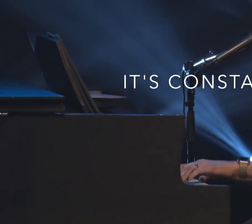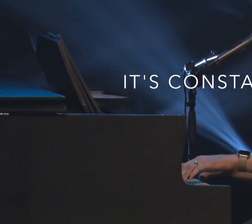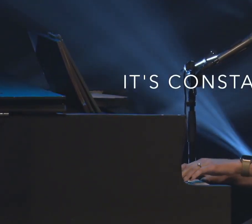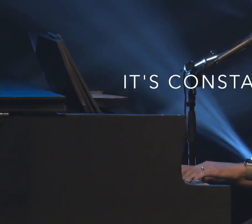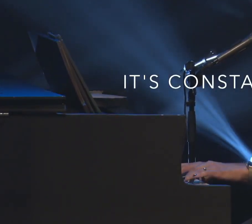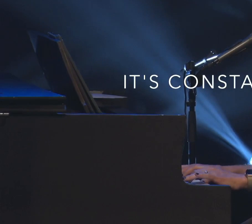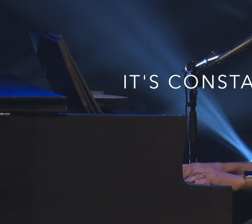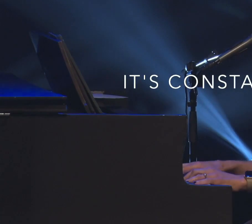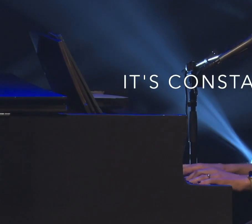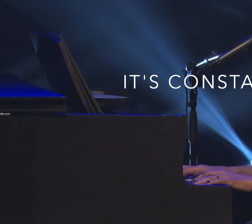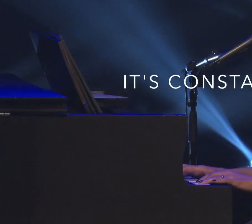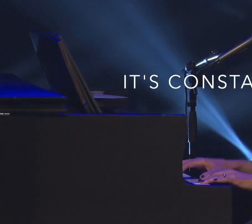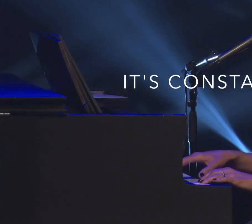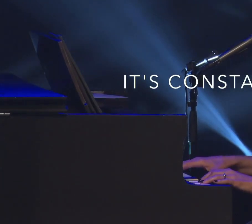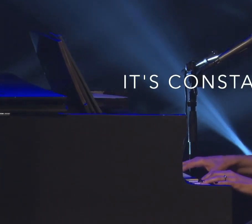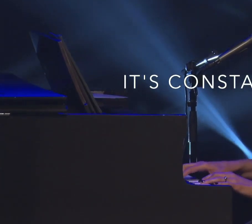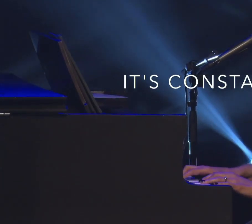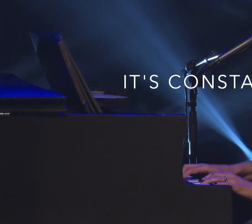still every day.